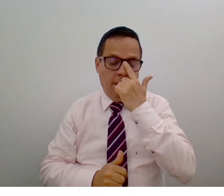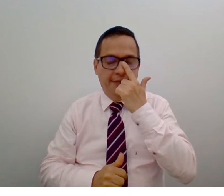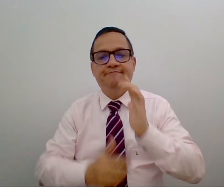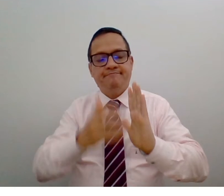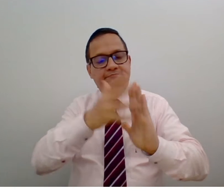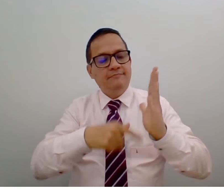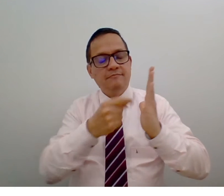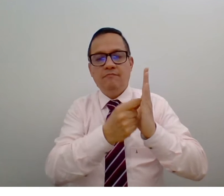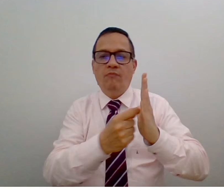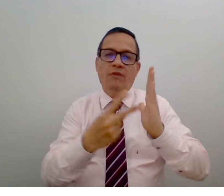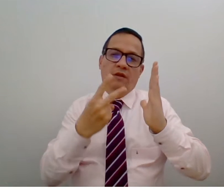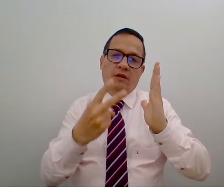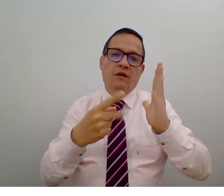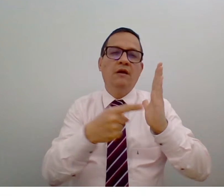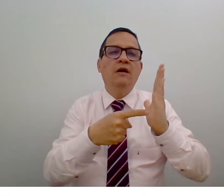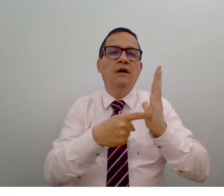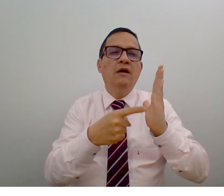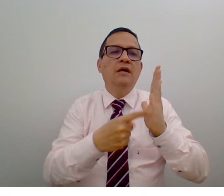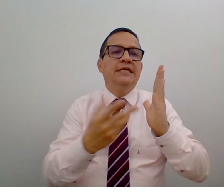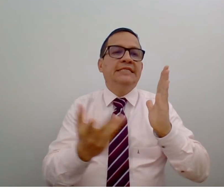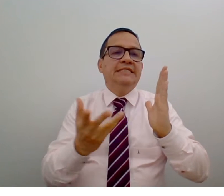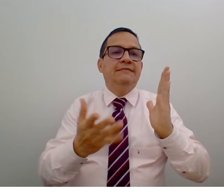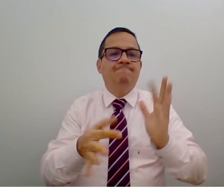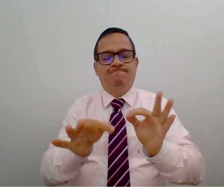Second evaluation criterion.